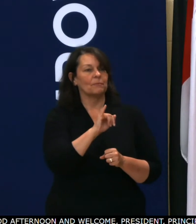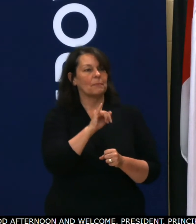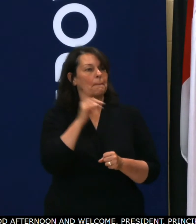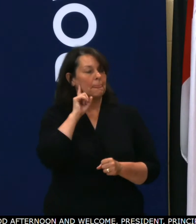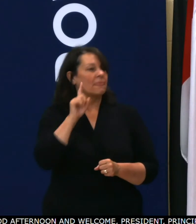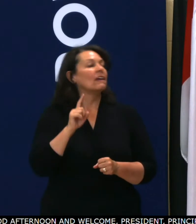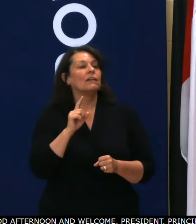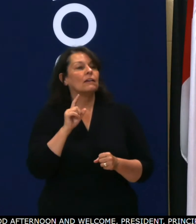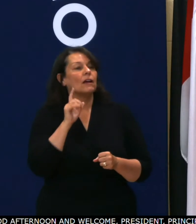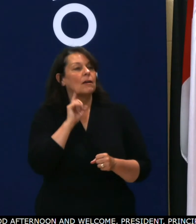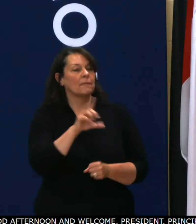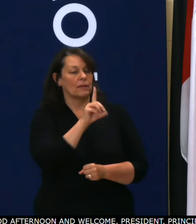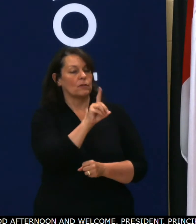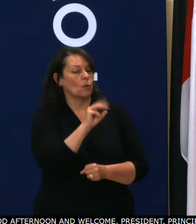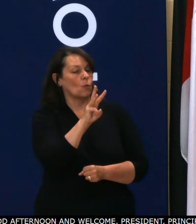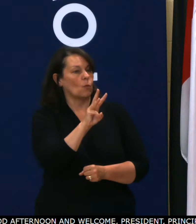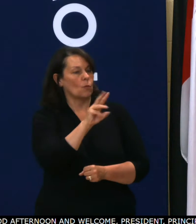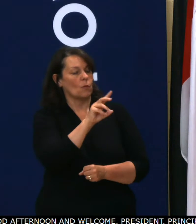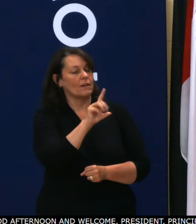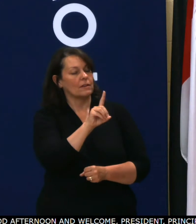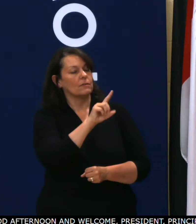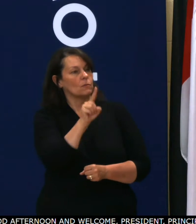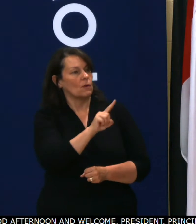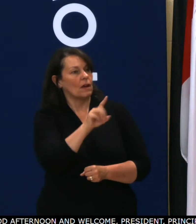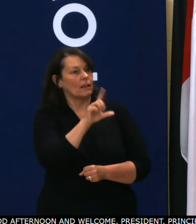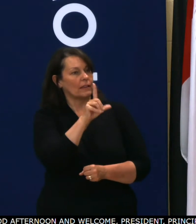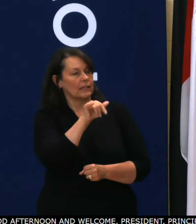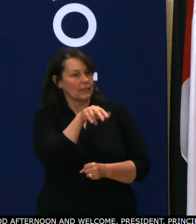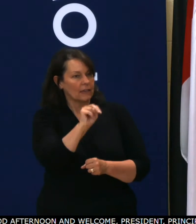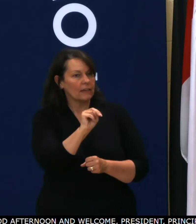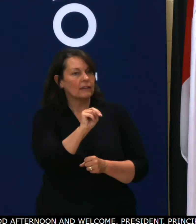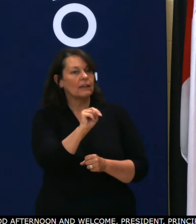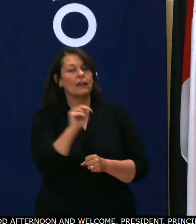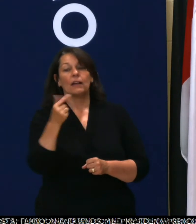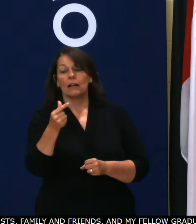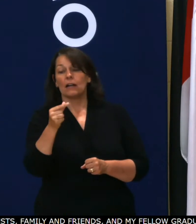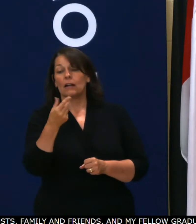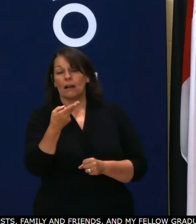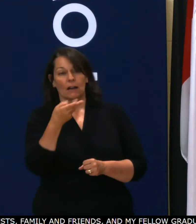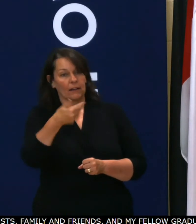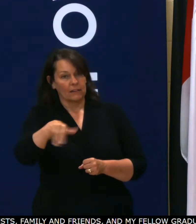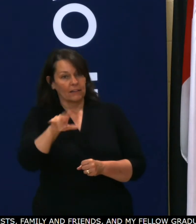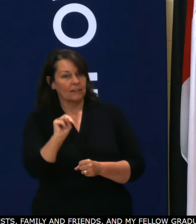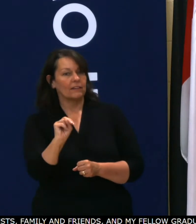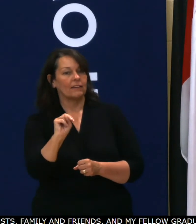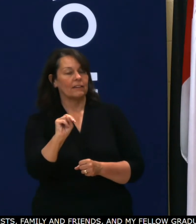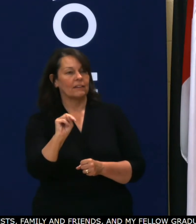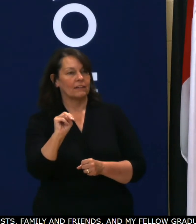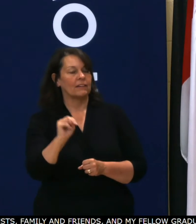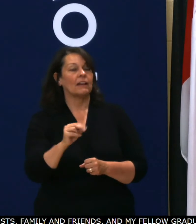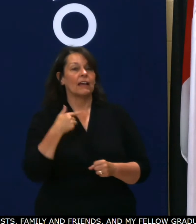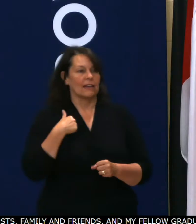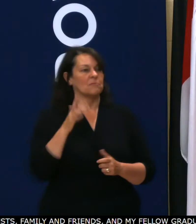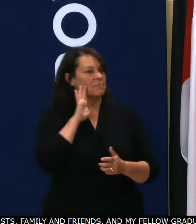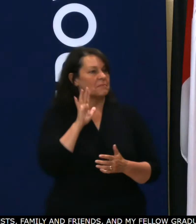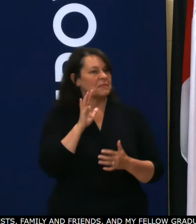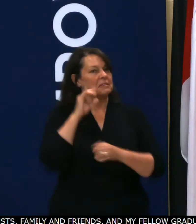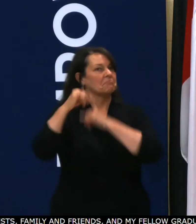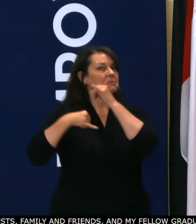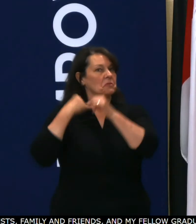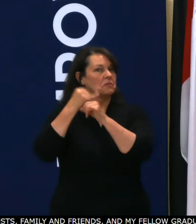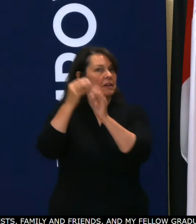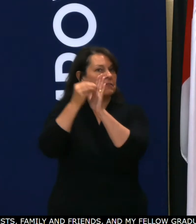a Ghanaian, and an international student, and I'm truly honored to be your valedictorian for the graduating class of